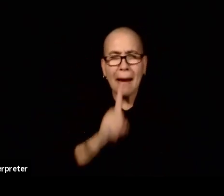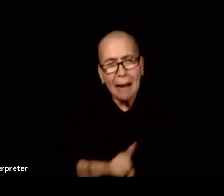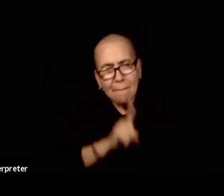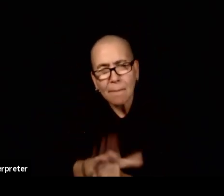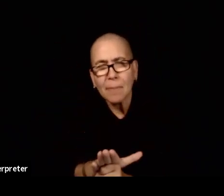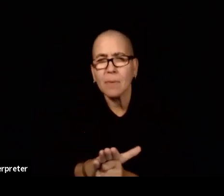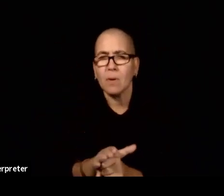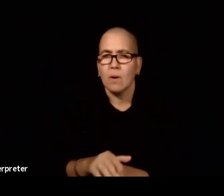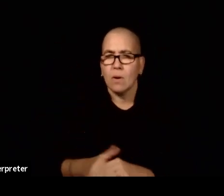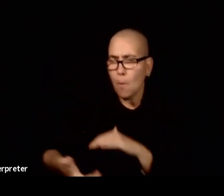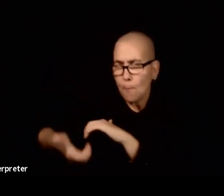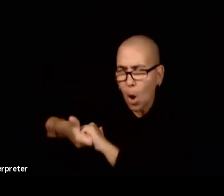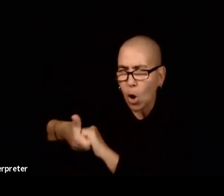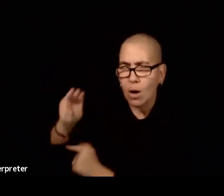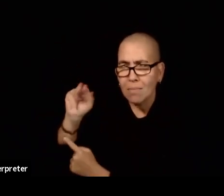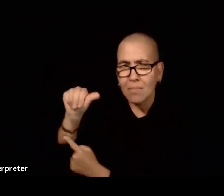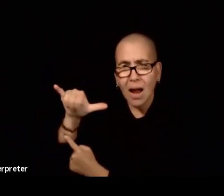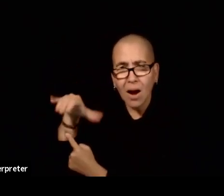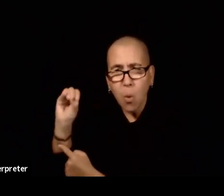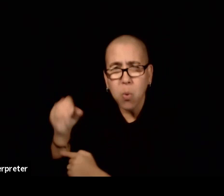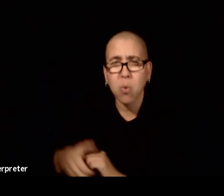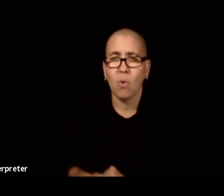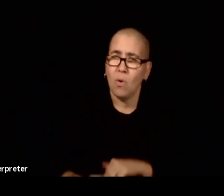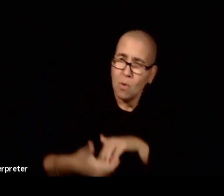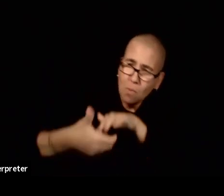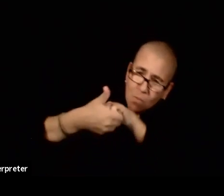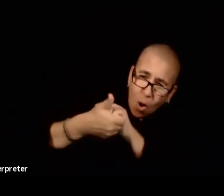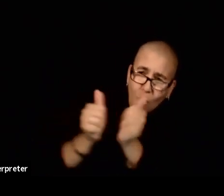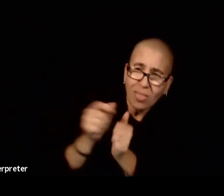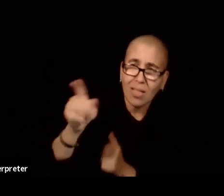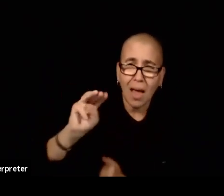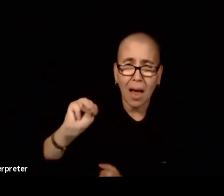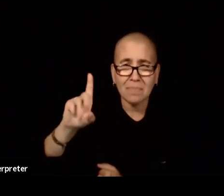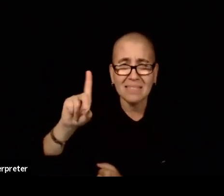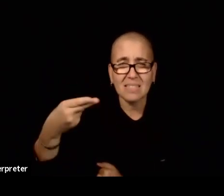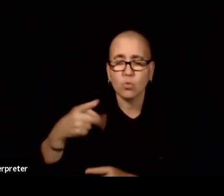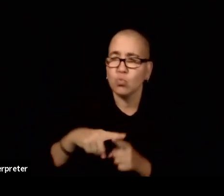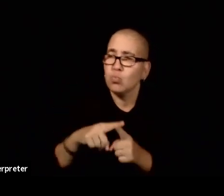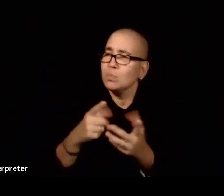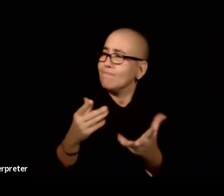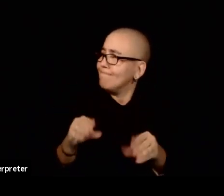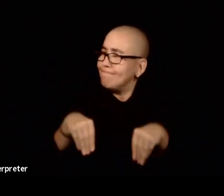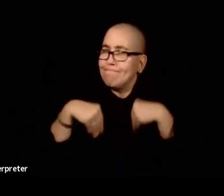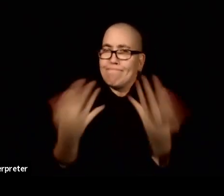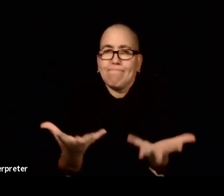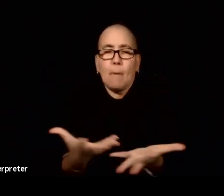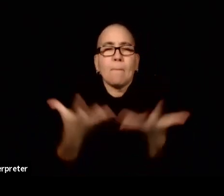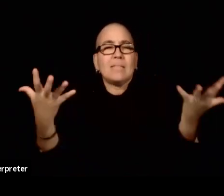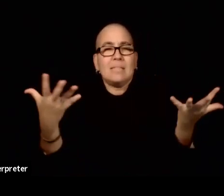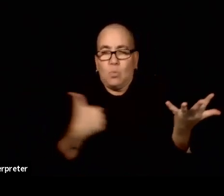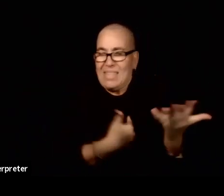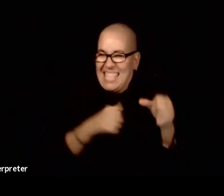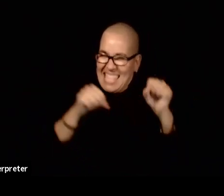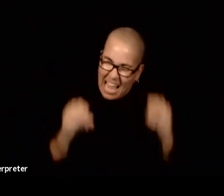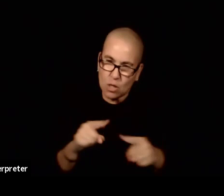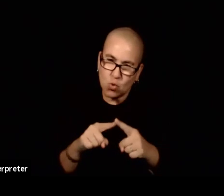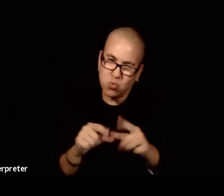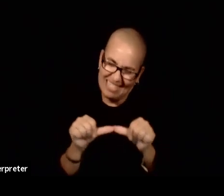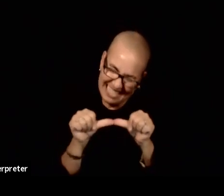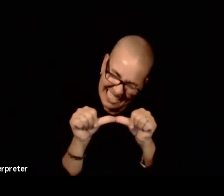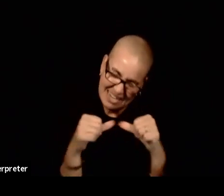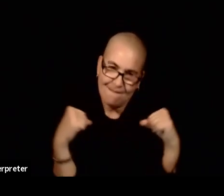bring as much help as we can to fight this pandemic on behalf of the people of Minnesota.